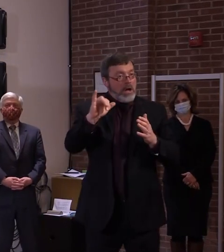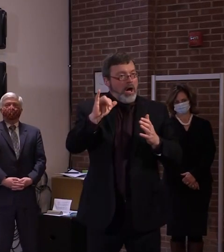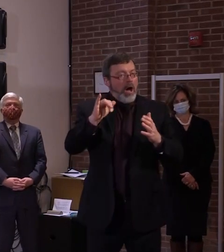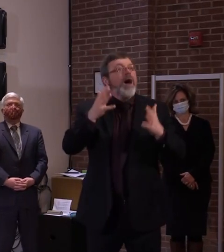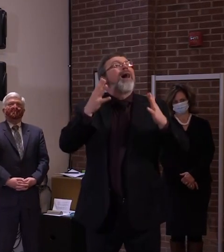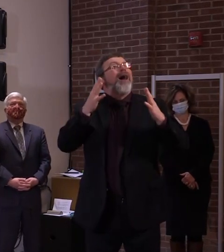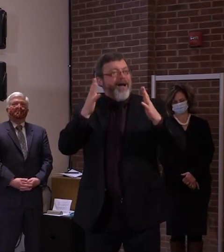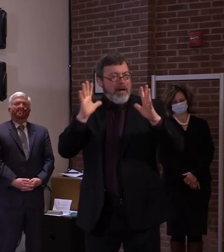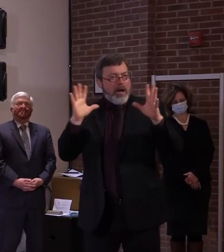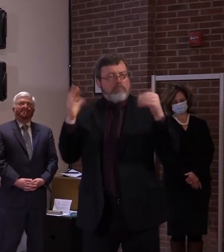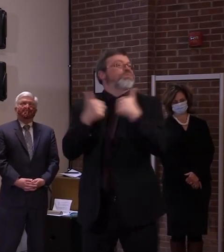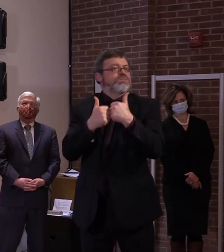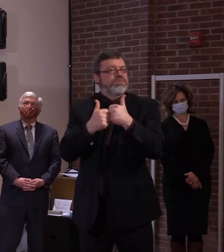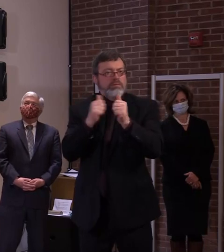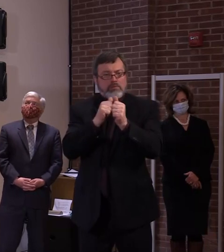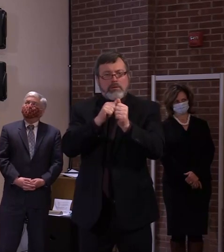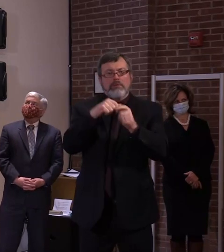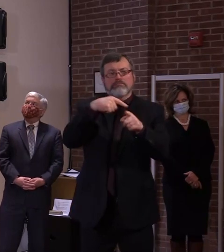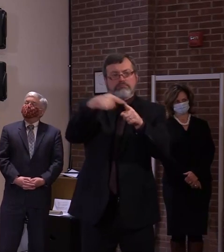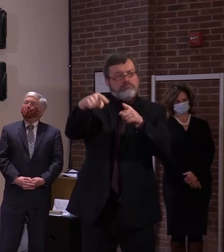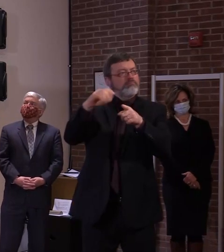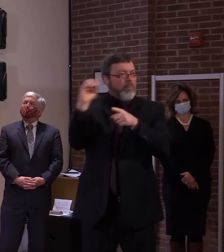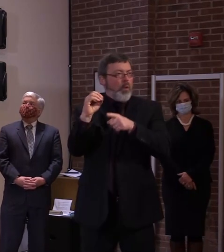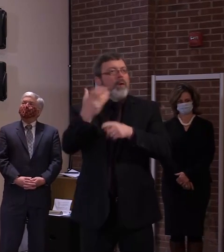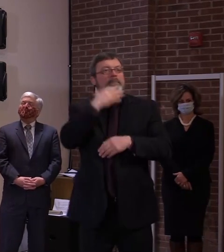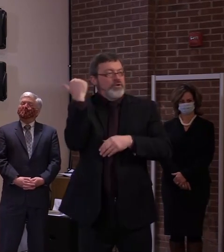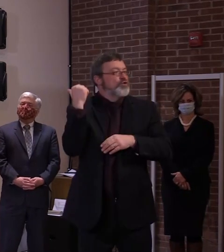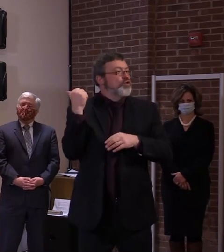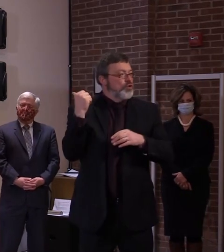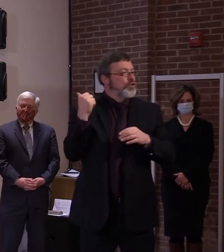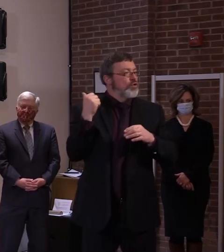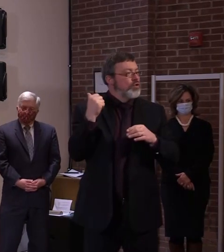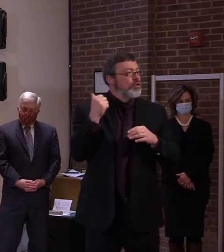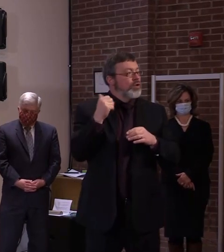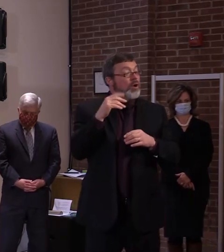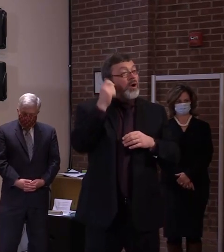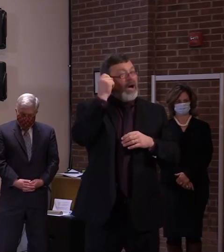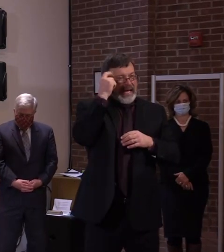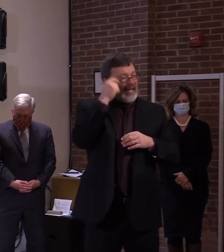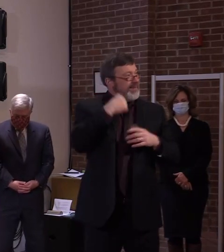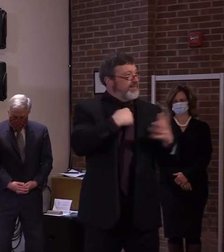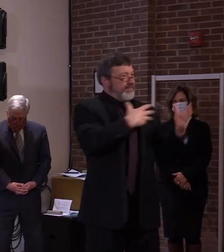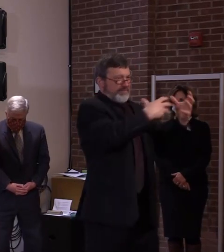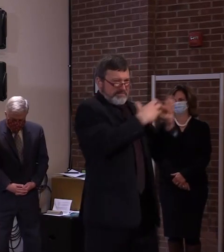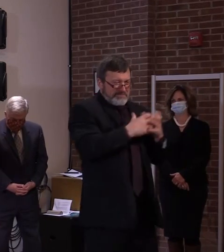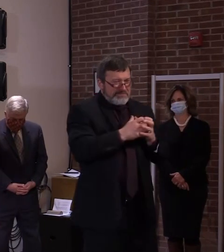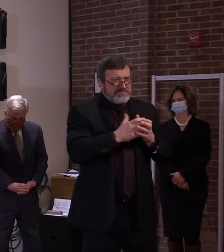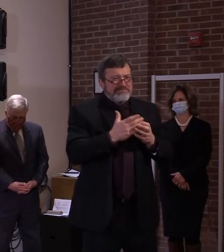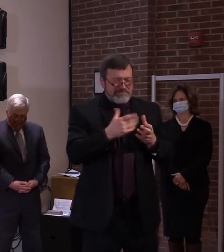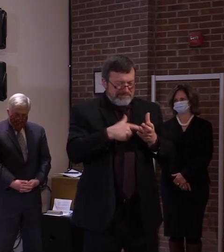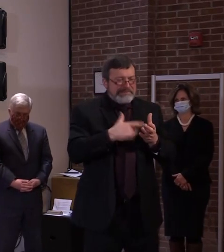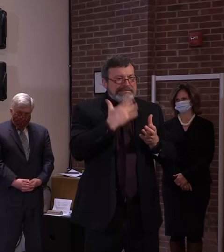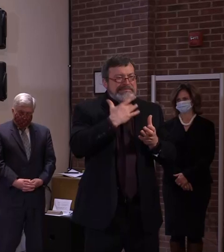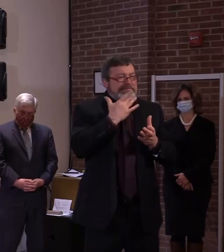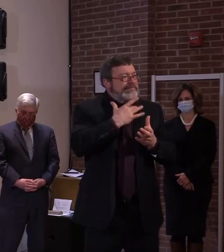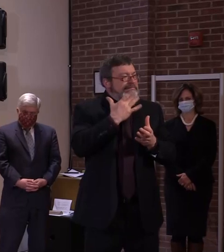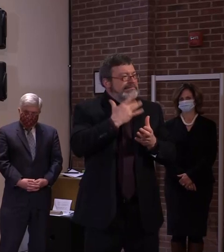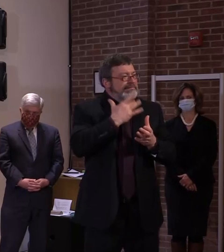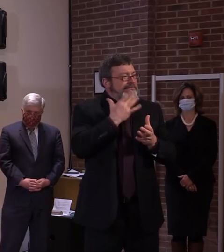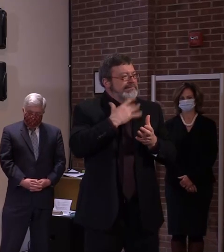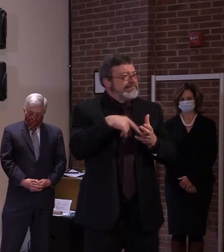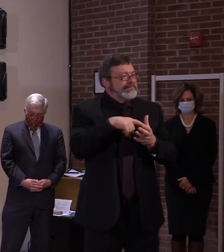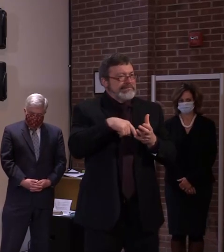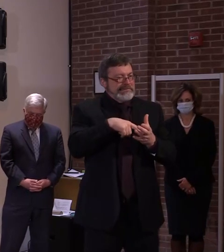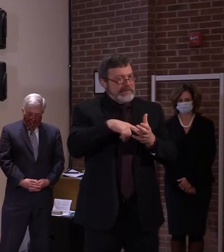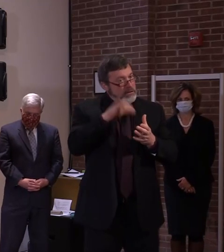to ramp up in coming weeks. It will currently be reserved for use in patients known to have Omicron or